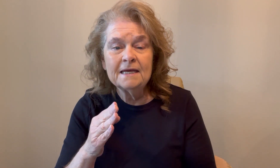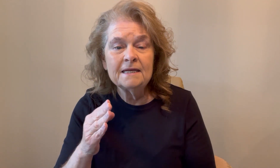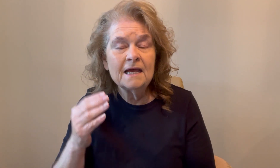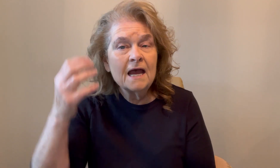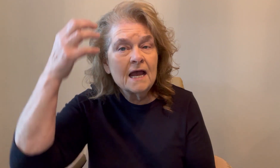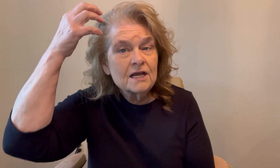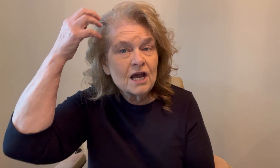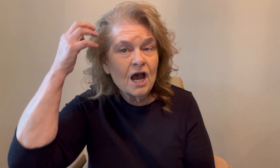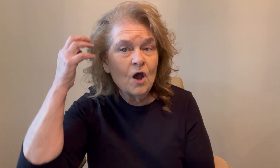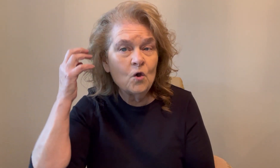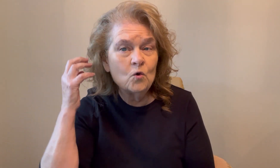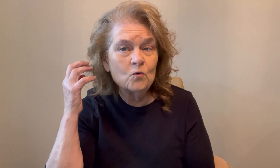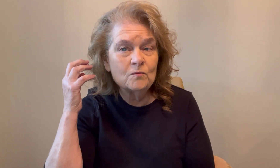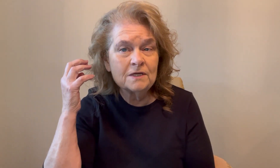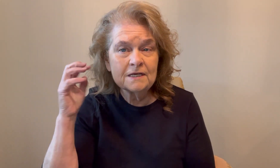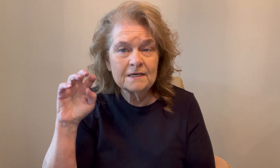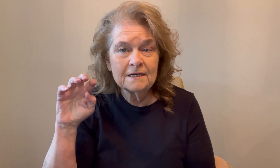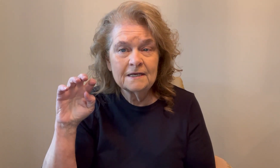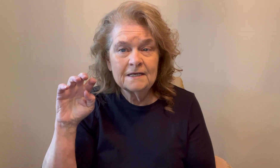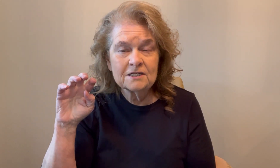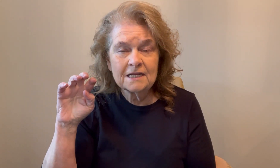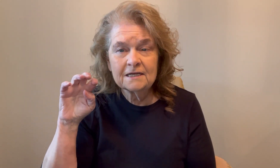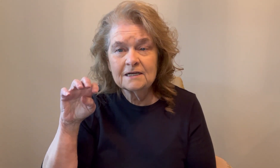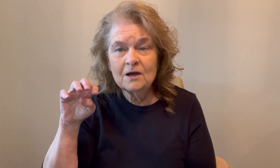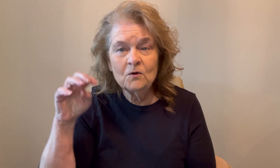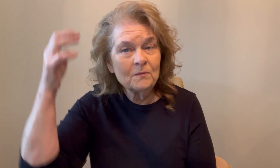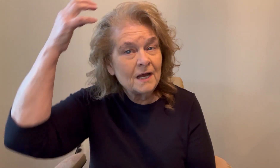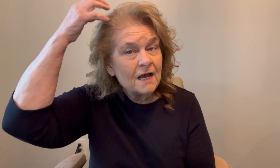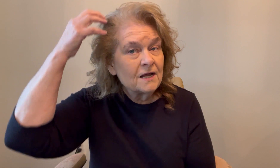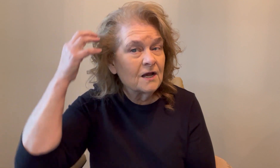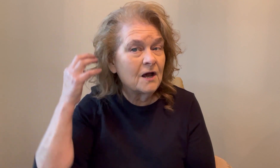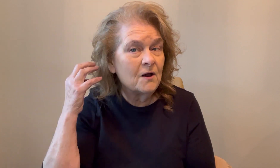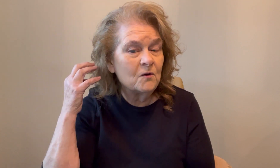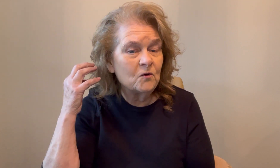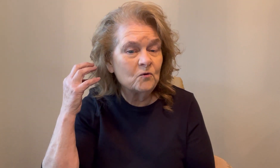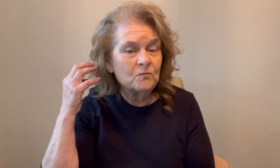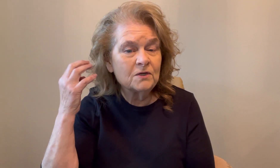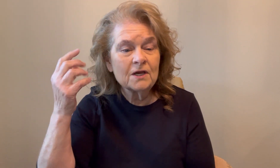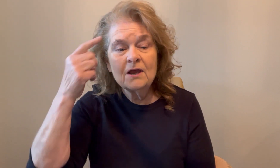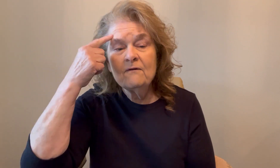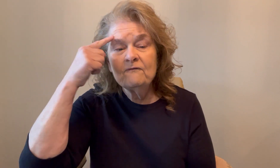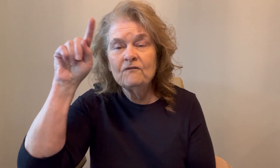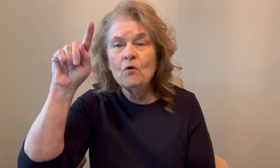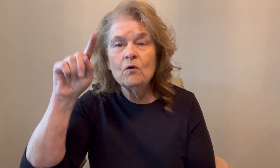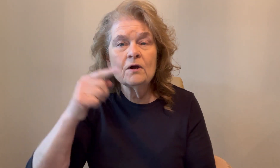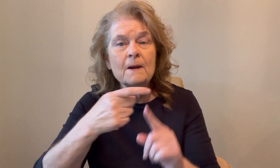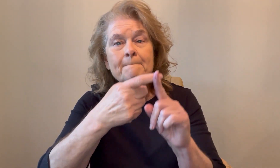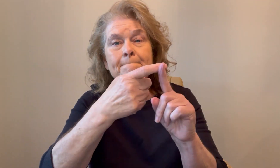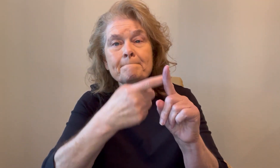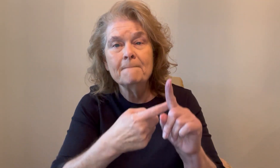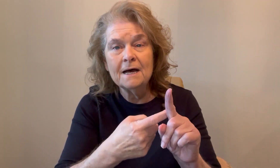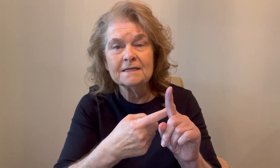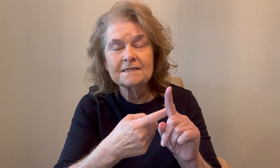been combed, just like a comb, combed for months.